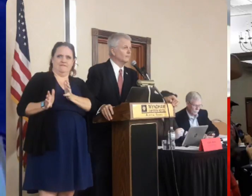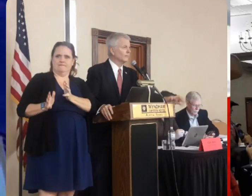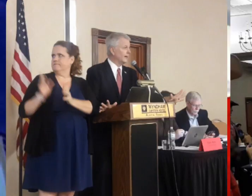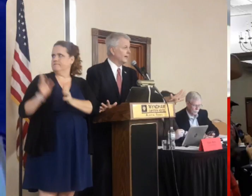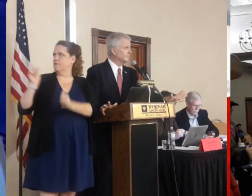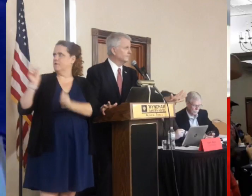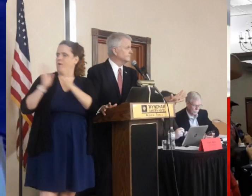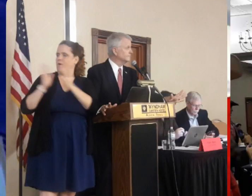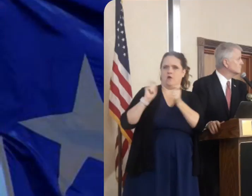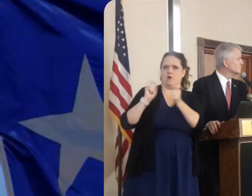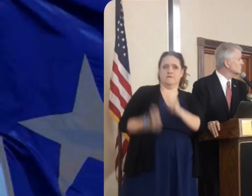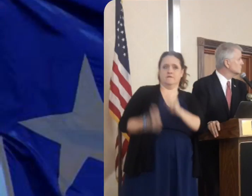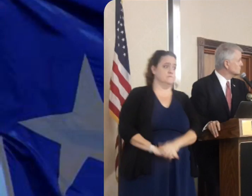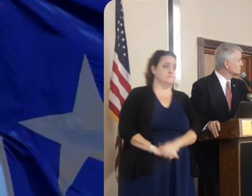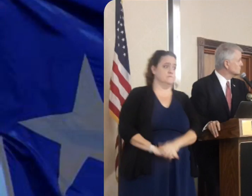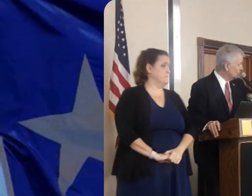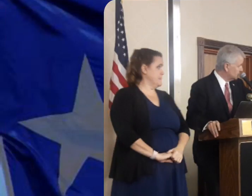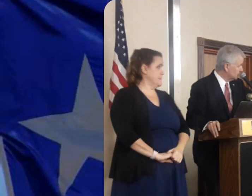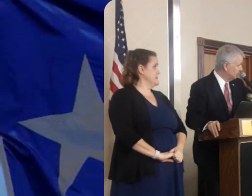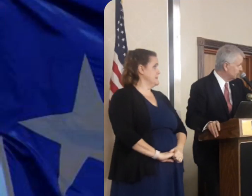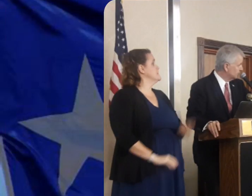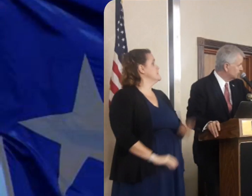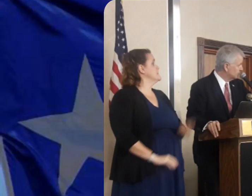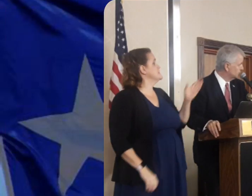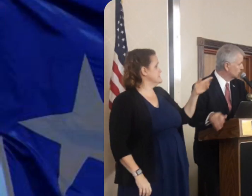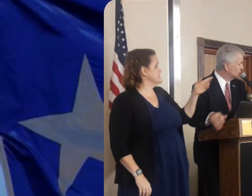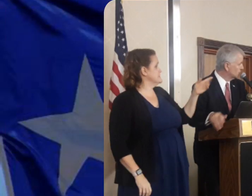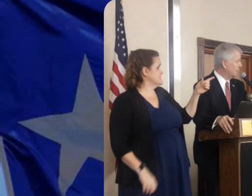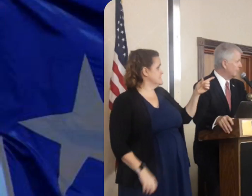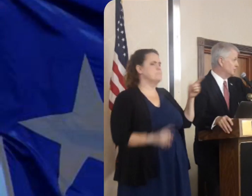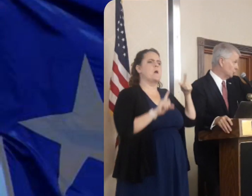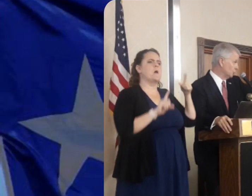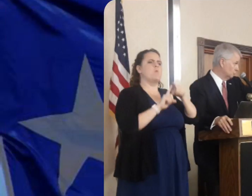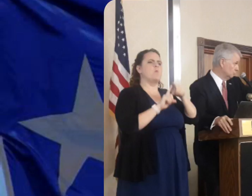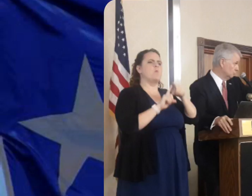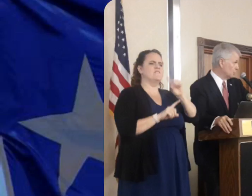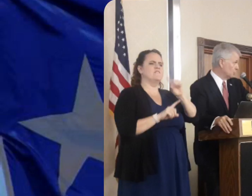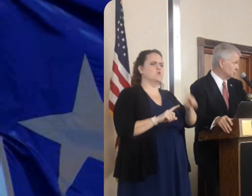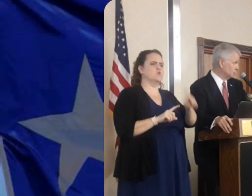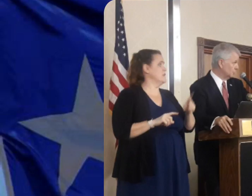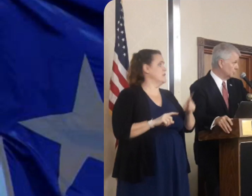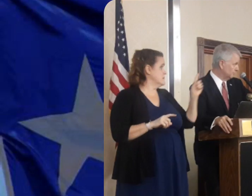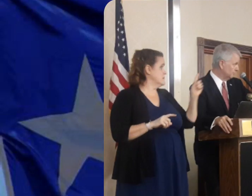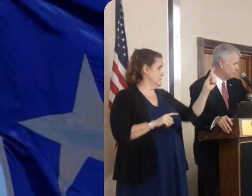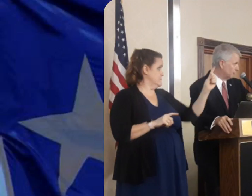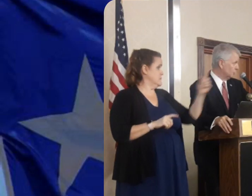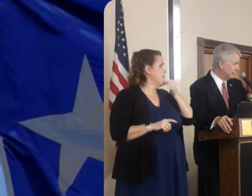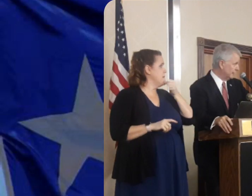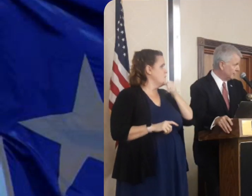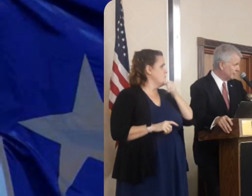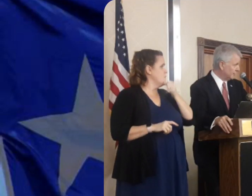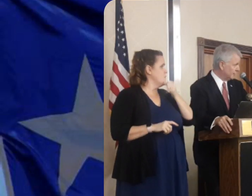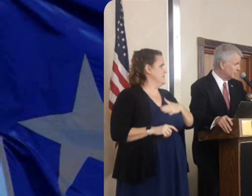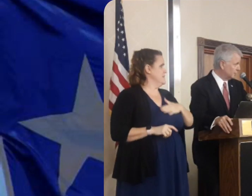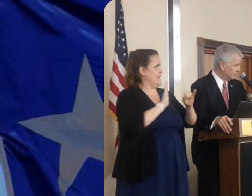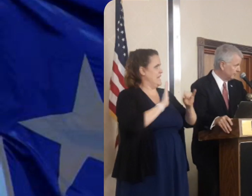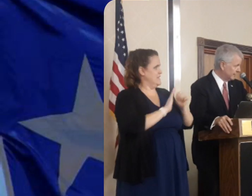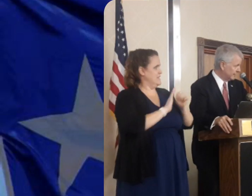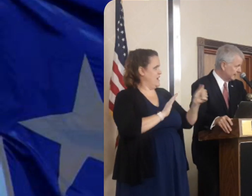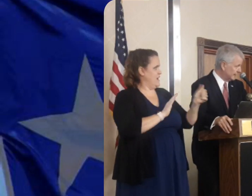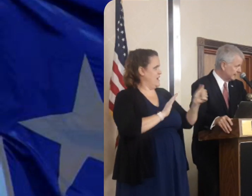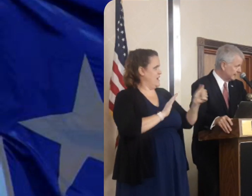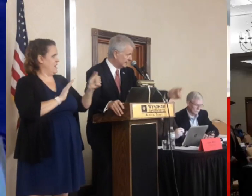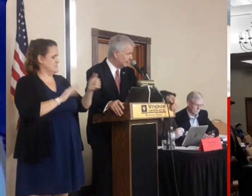Okay. Yes, ma'am. Actually, if you could approach the microphone, identify yourself, name,